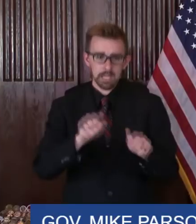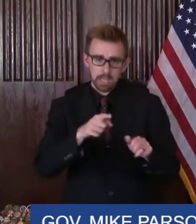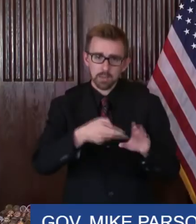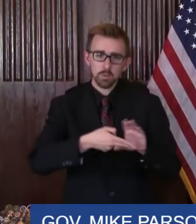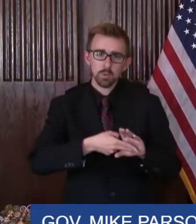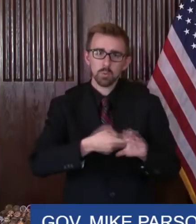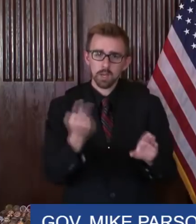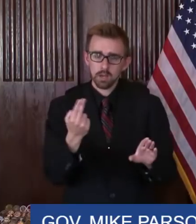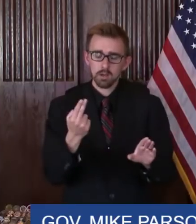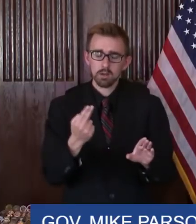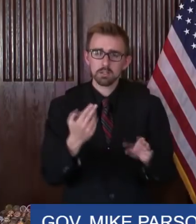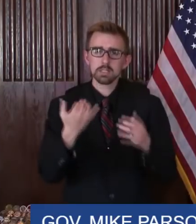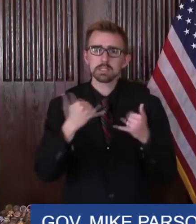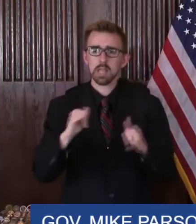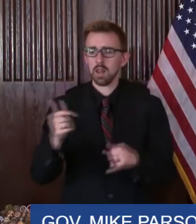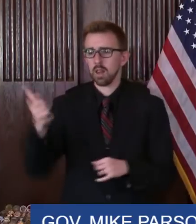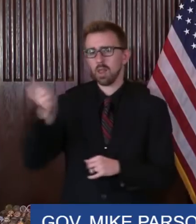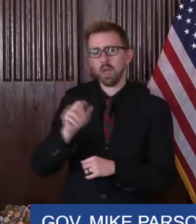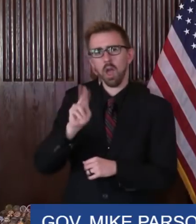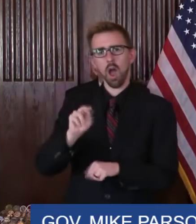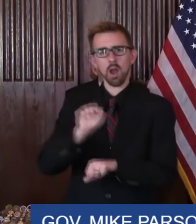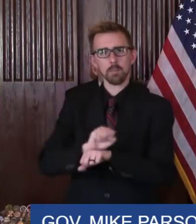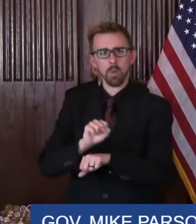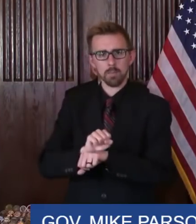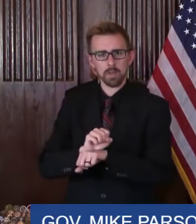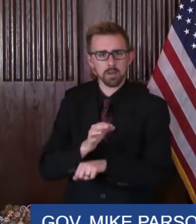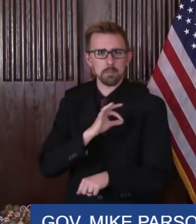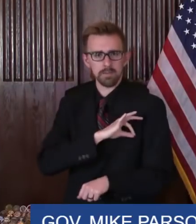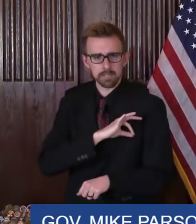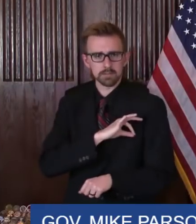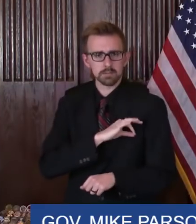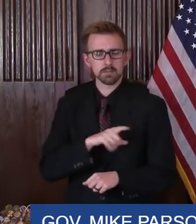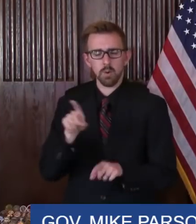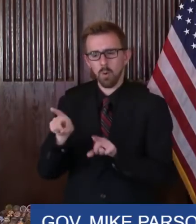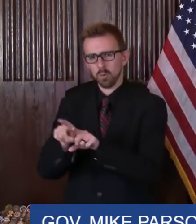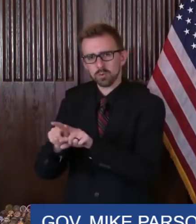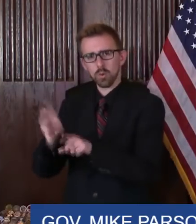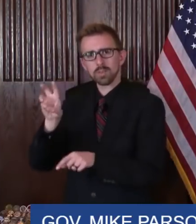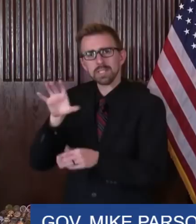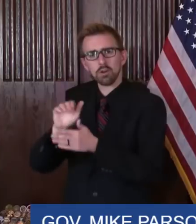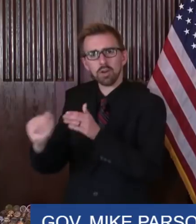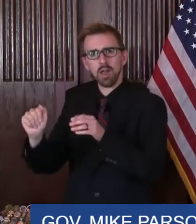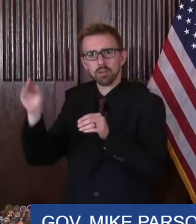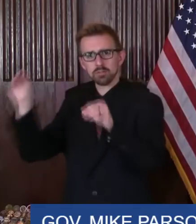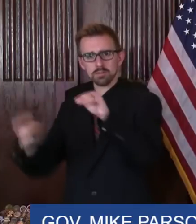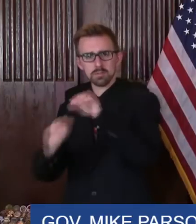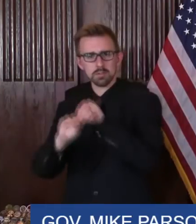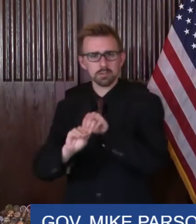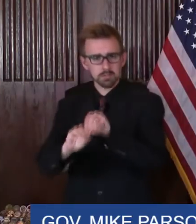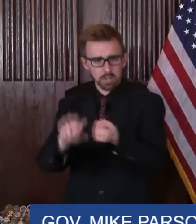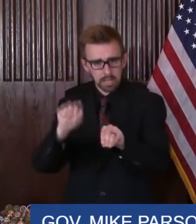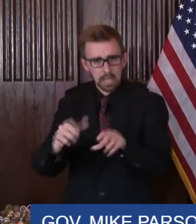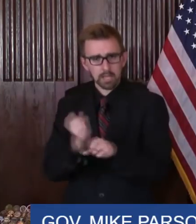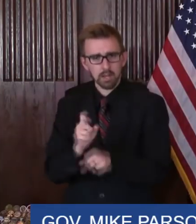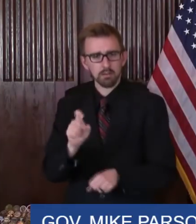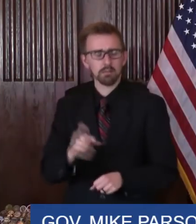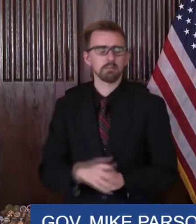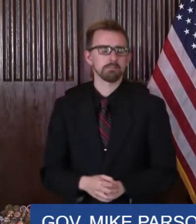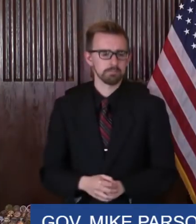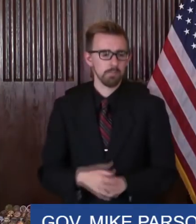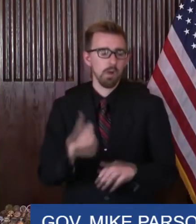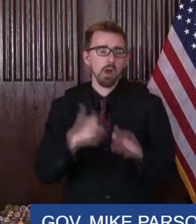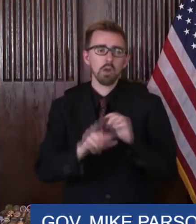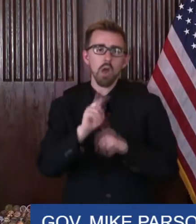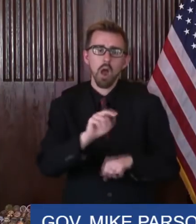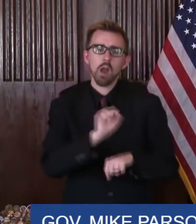quit and still receive unemployment benefits as well as the $600 federal supplement? Under Missouri's unemployment